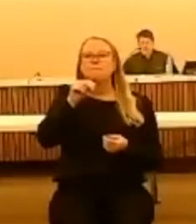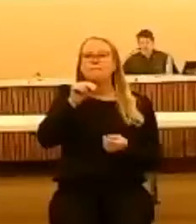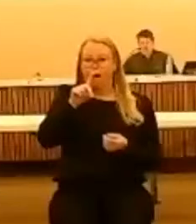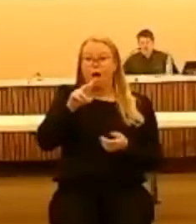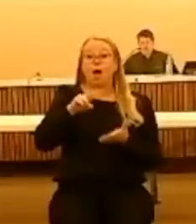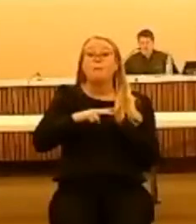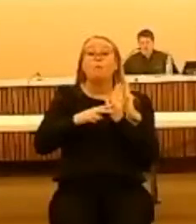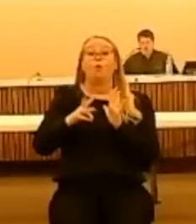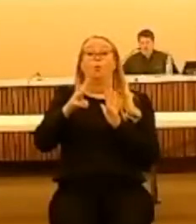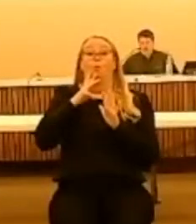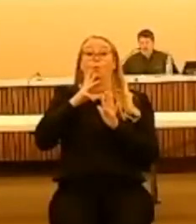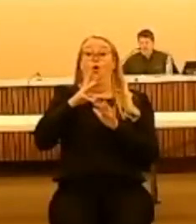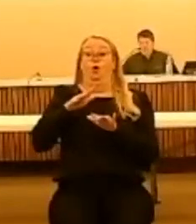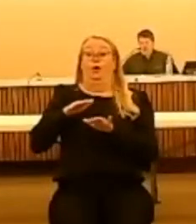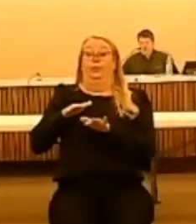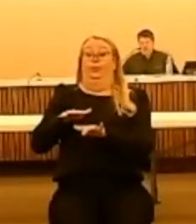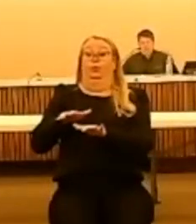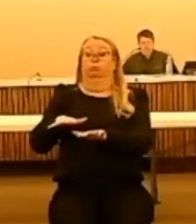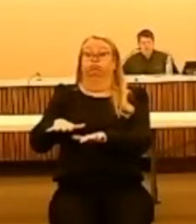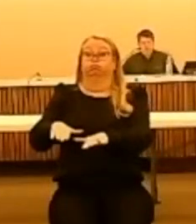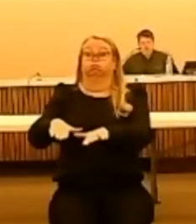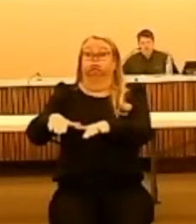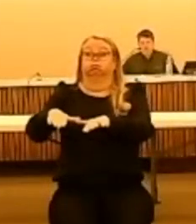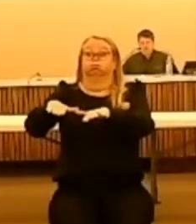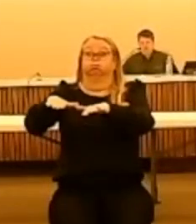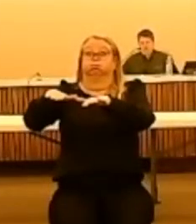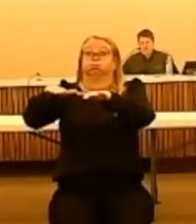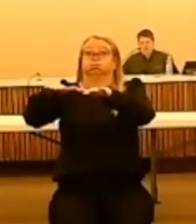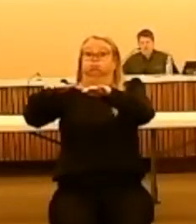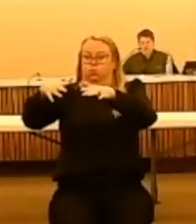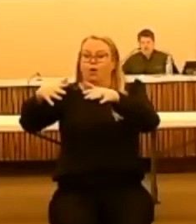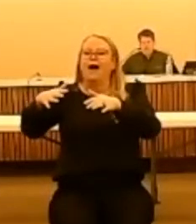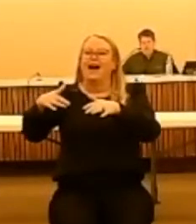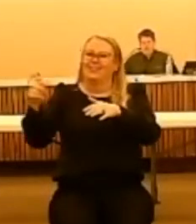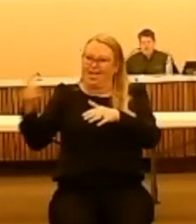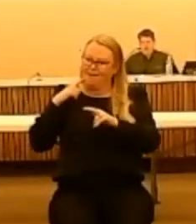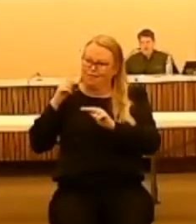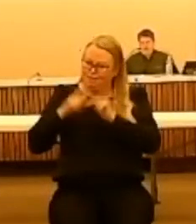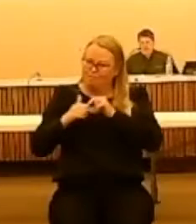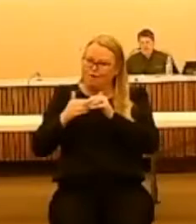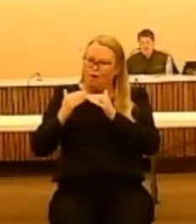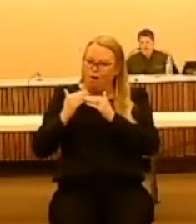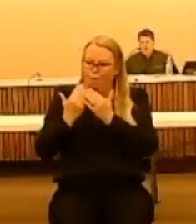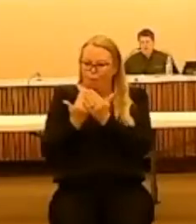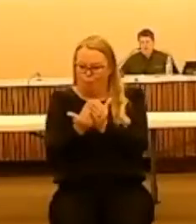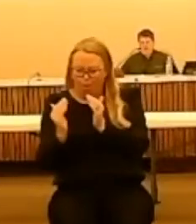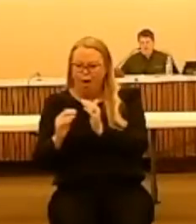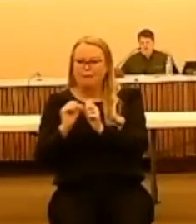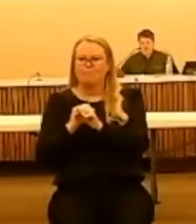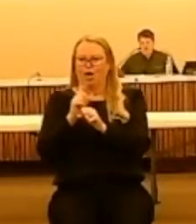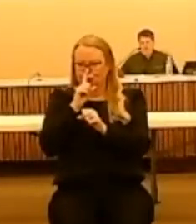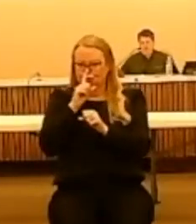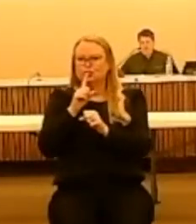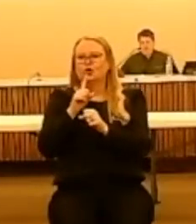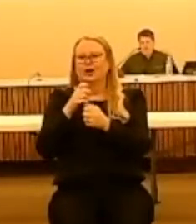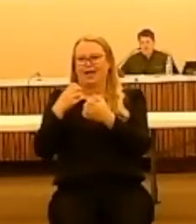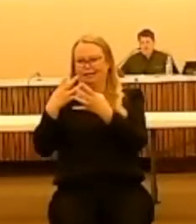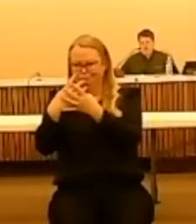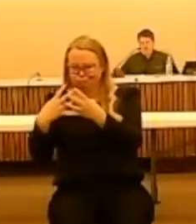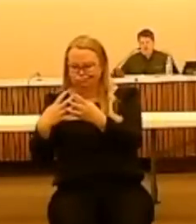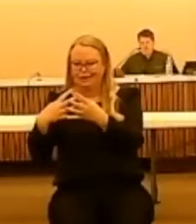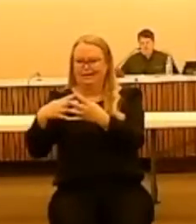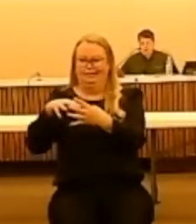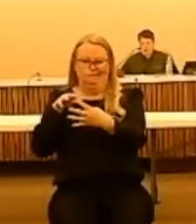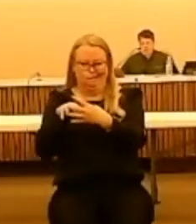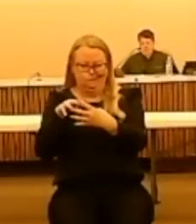and essentially have it stabilized prior to them moving forward so that it can catch contaminants also, you